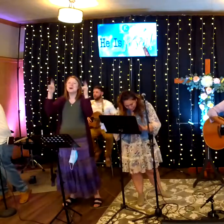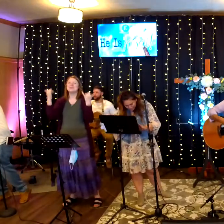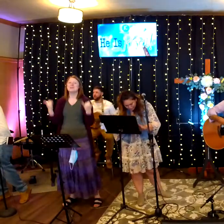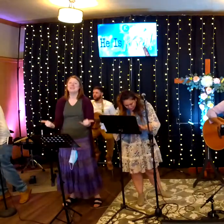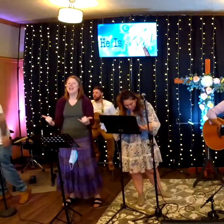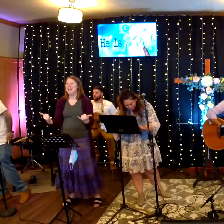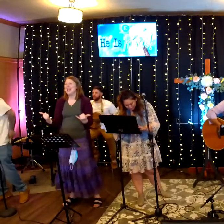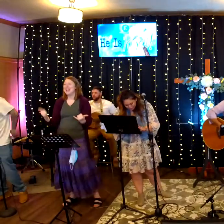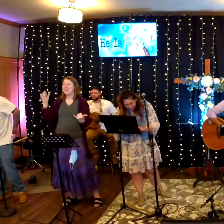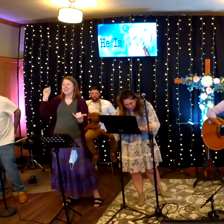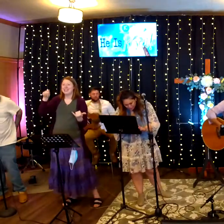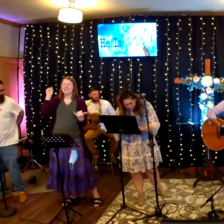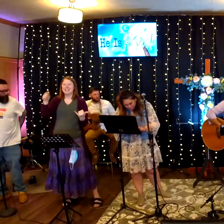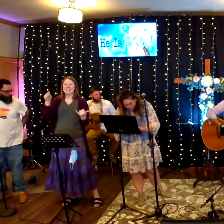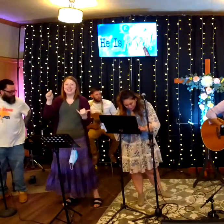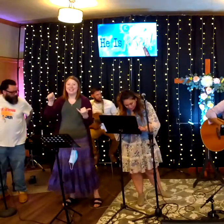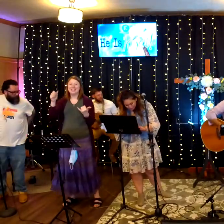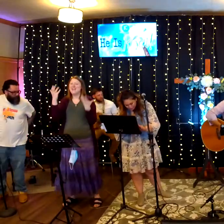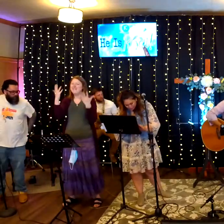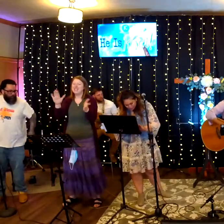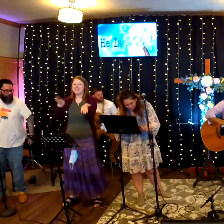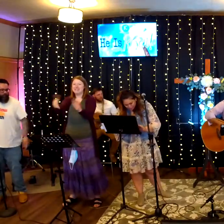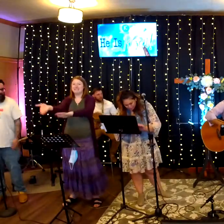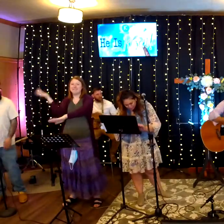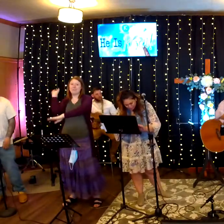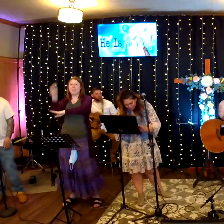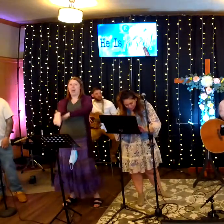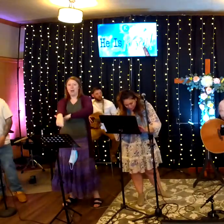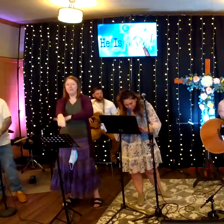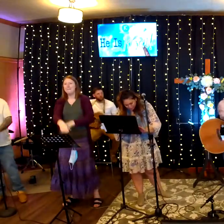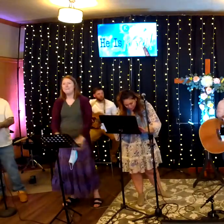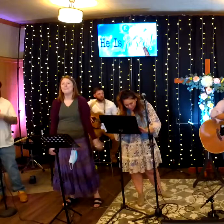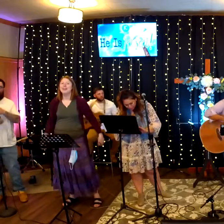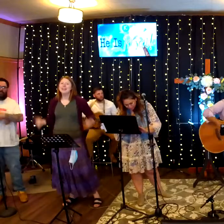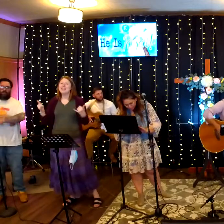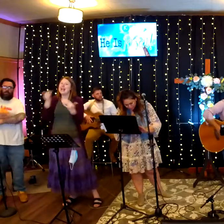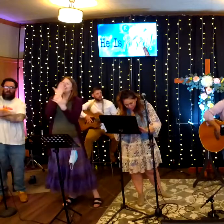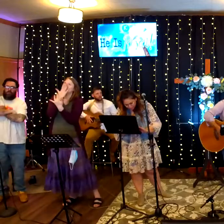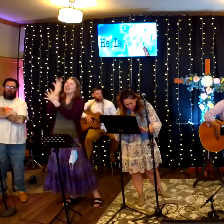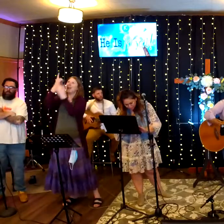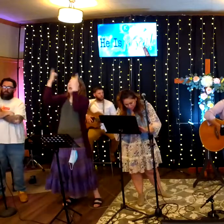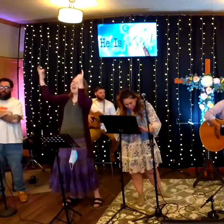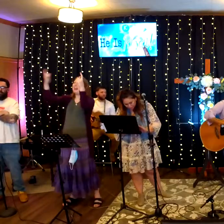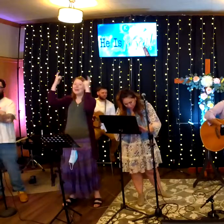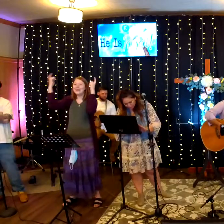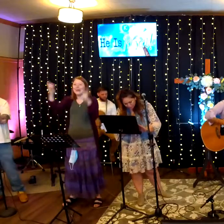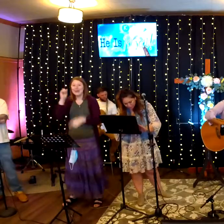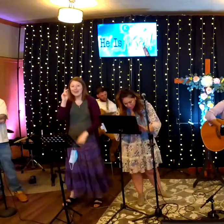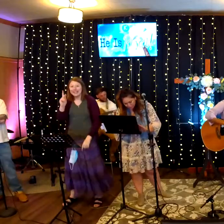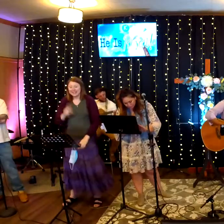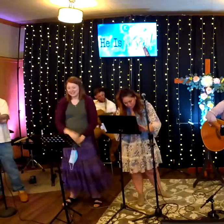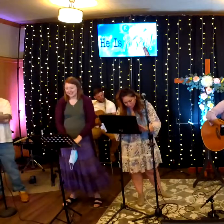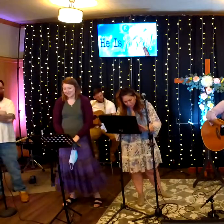here. He has conquered death. So let's sing hallelujah for the cross. Amen.